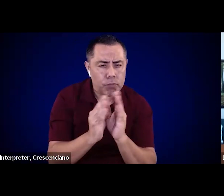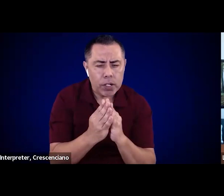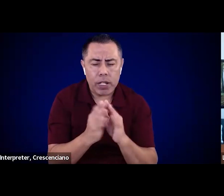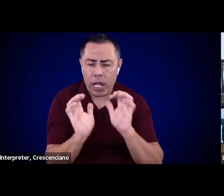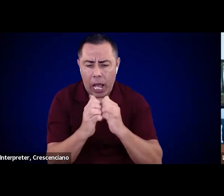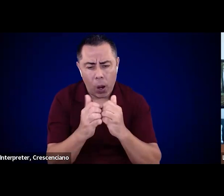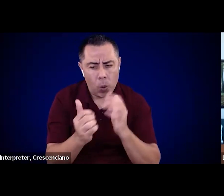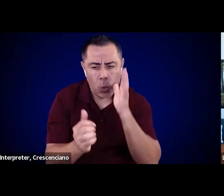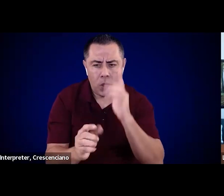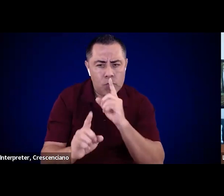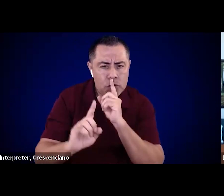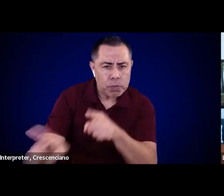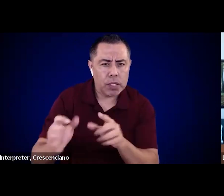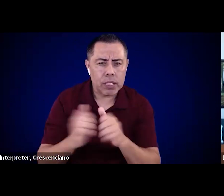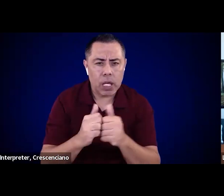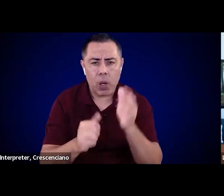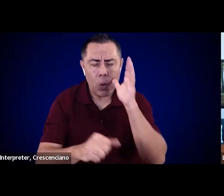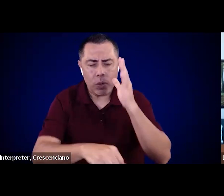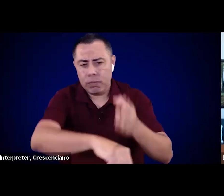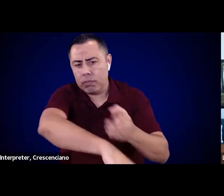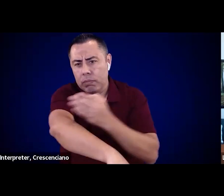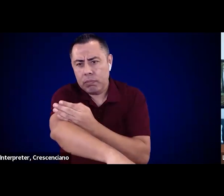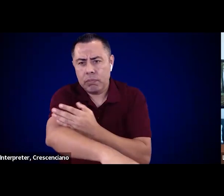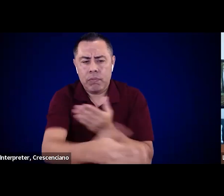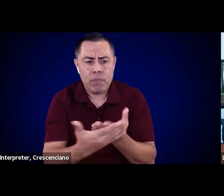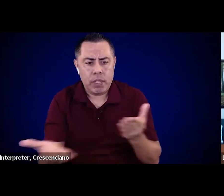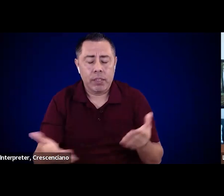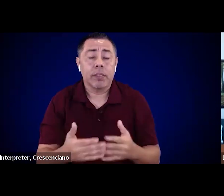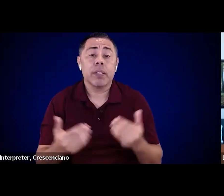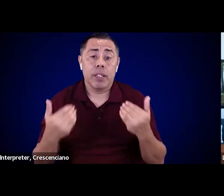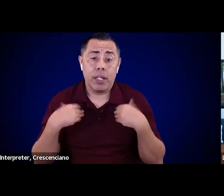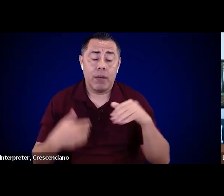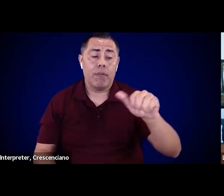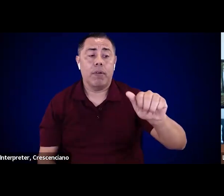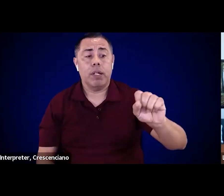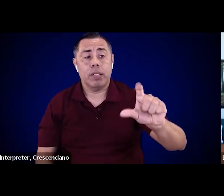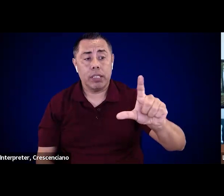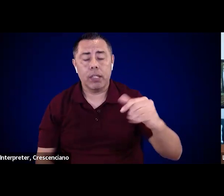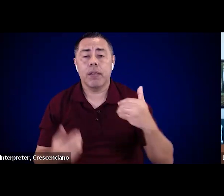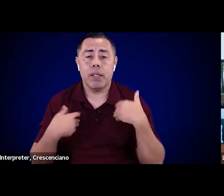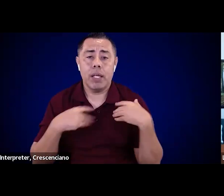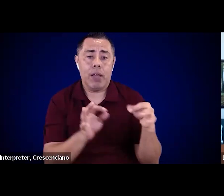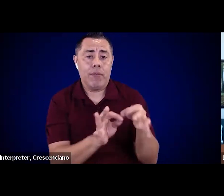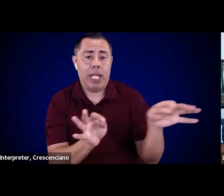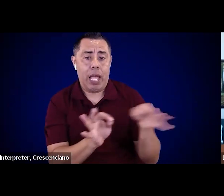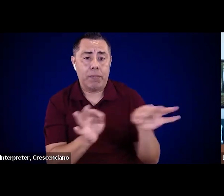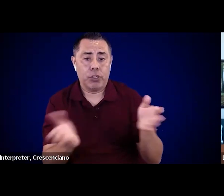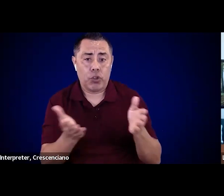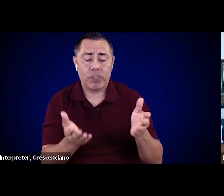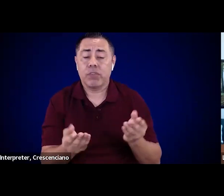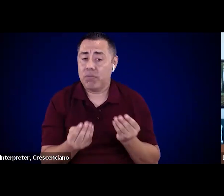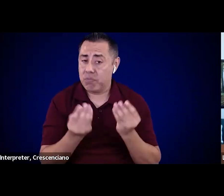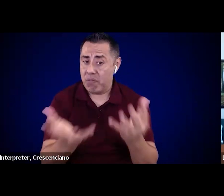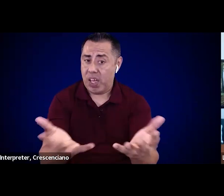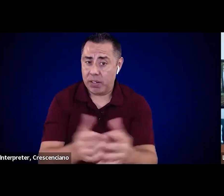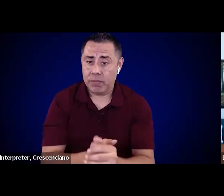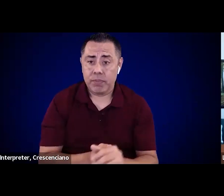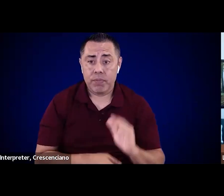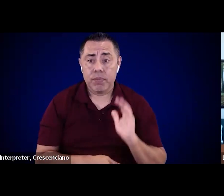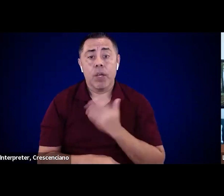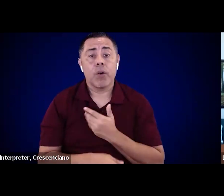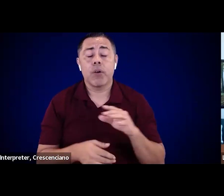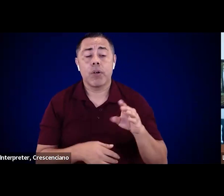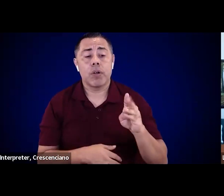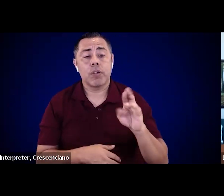efforts. American Sign Language and captioning services are also provided. Briefings often include messaging from the National